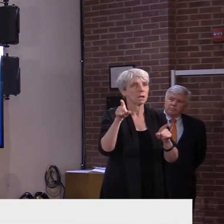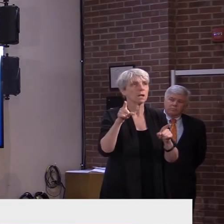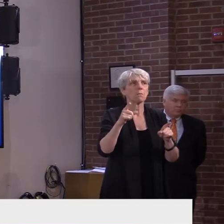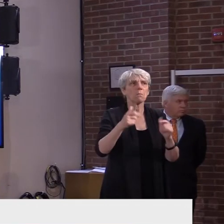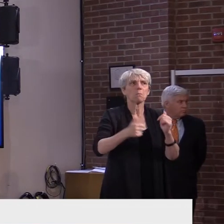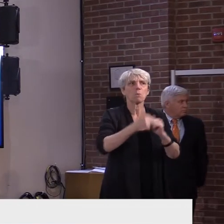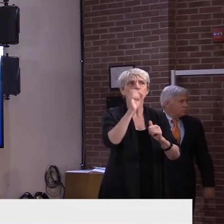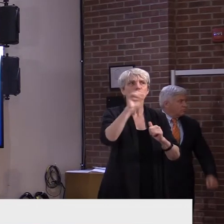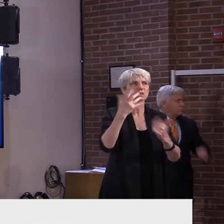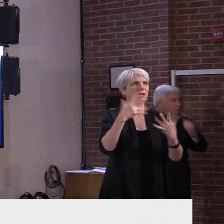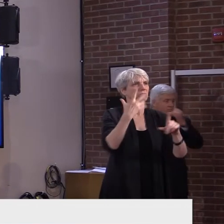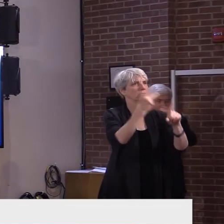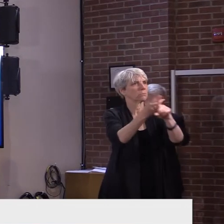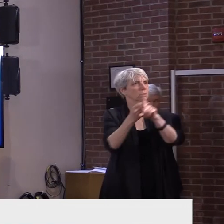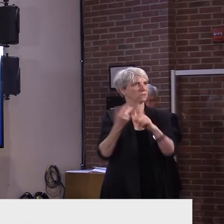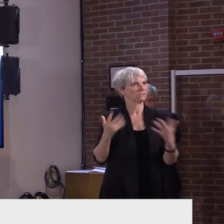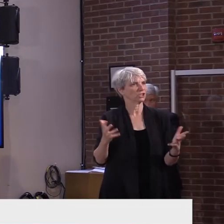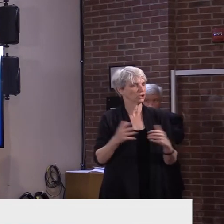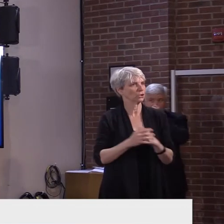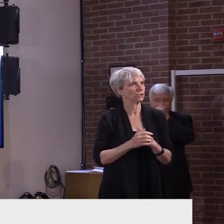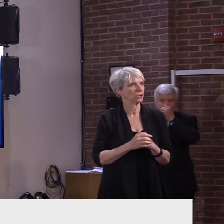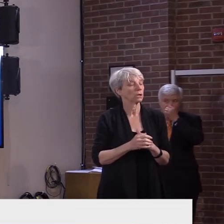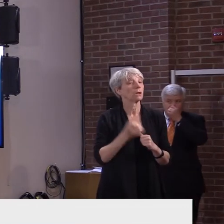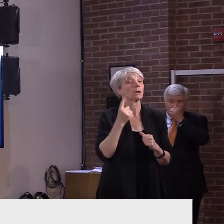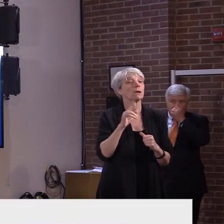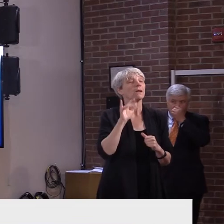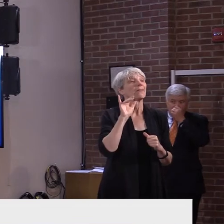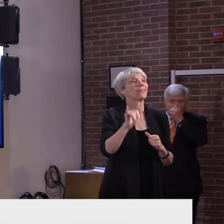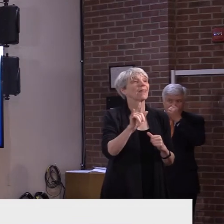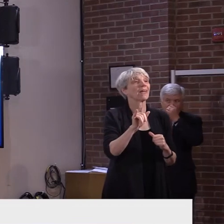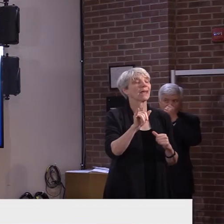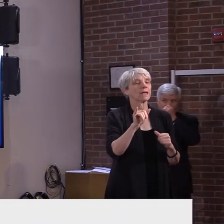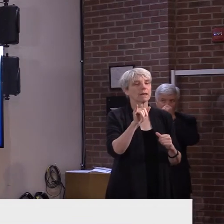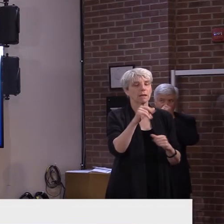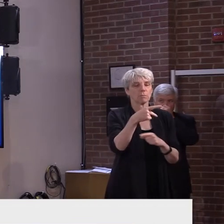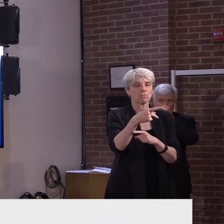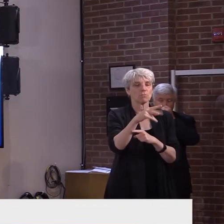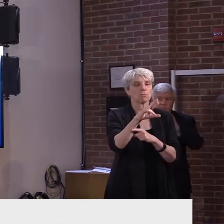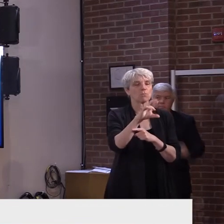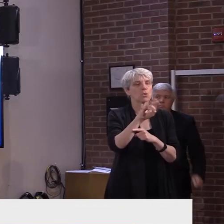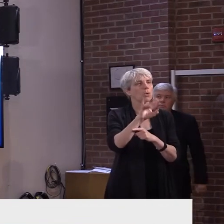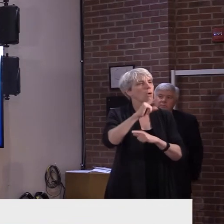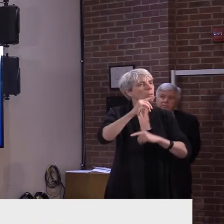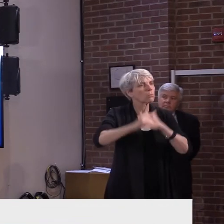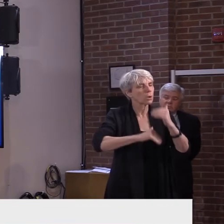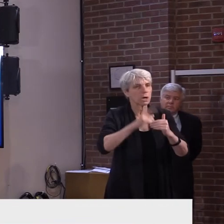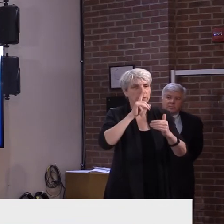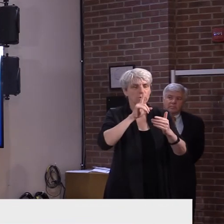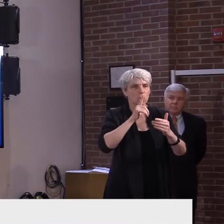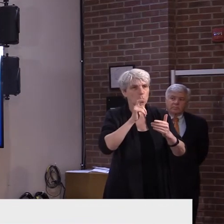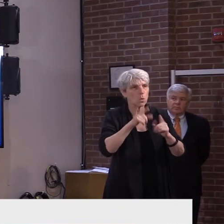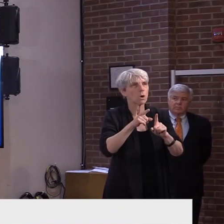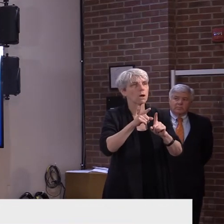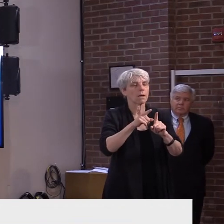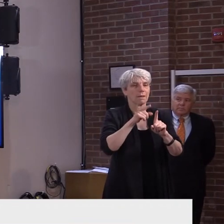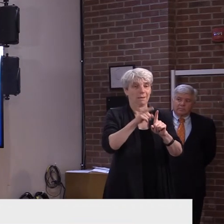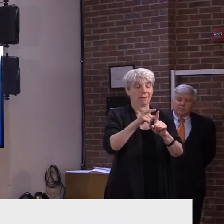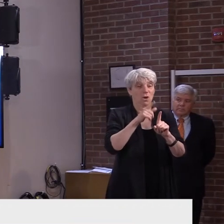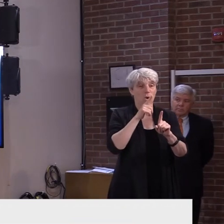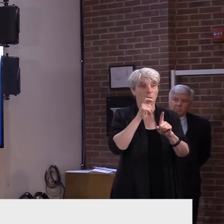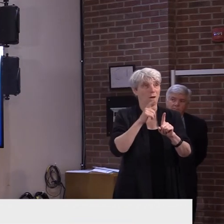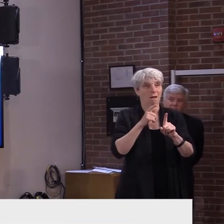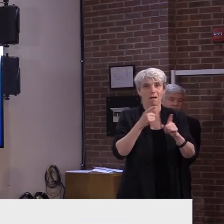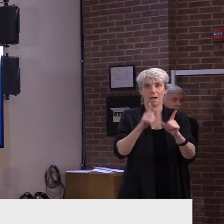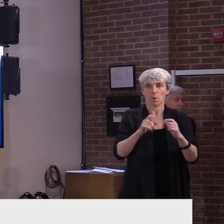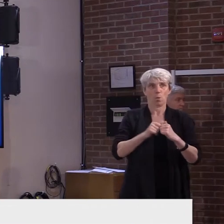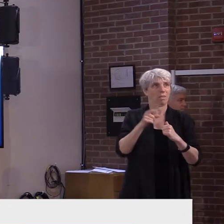high vaccination rate. And our contact tracing protocol does not require quarantining for asymptomatic individuals who